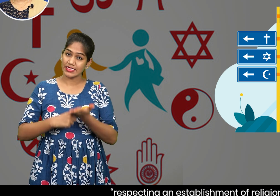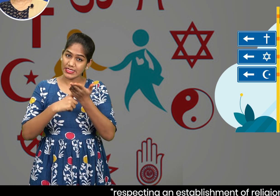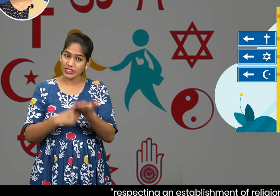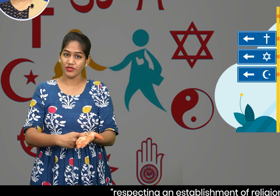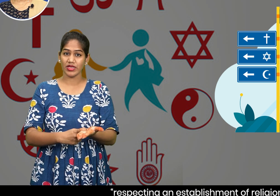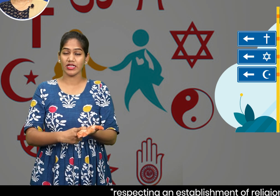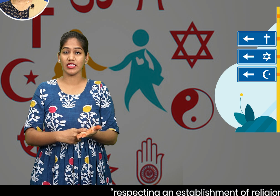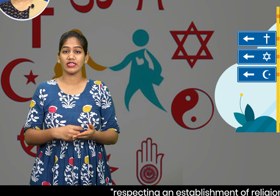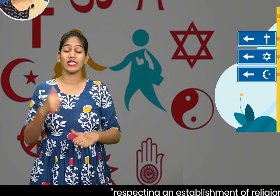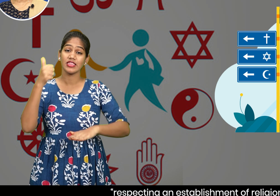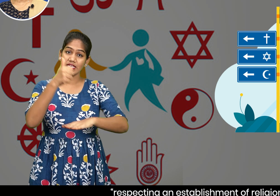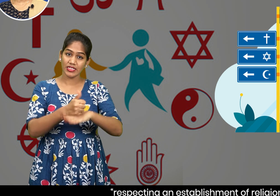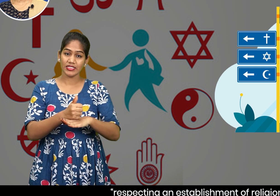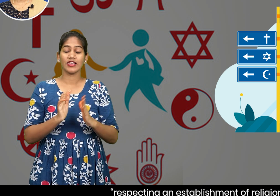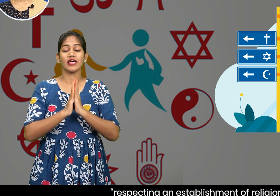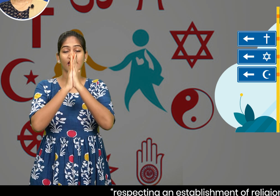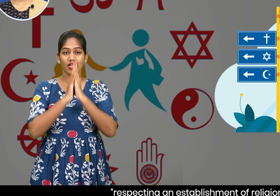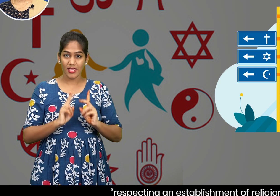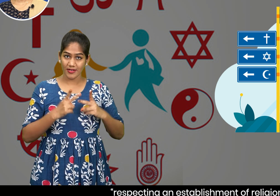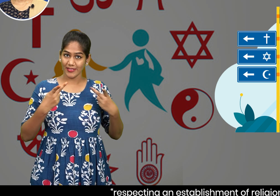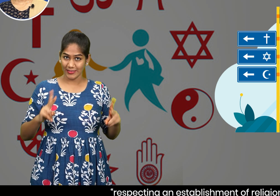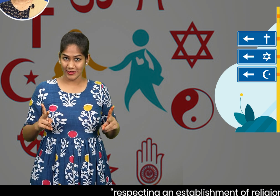respecting an establishment of religion